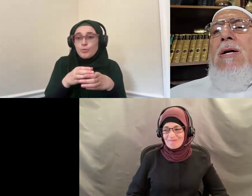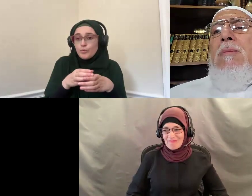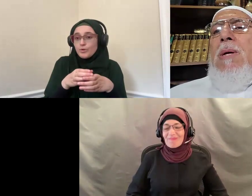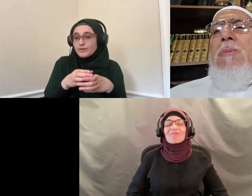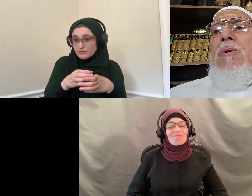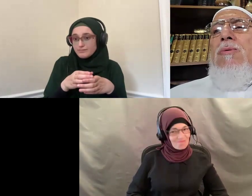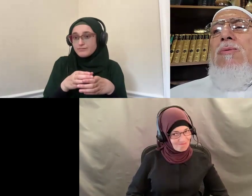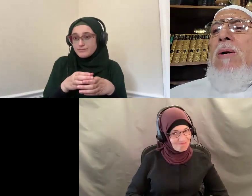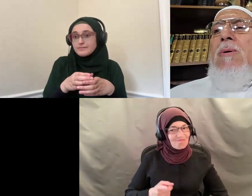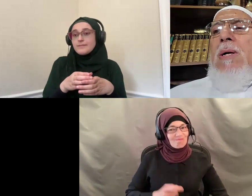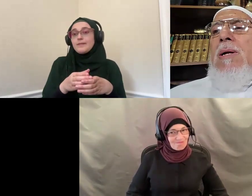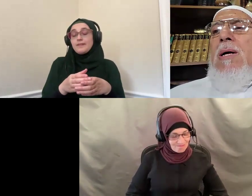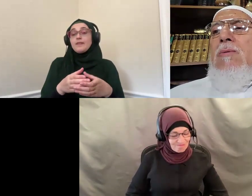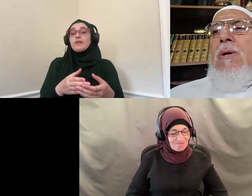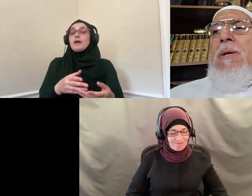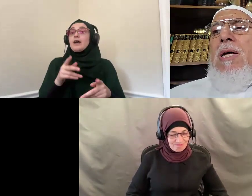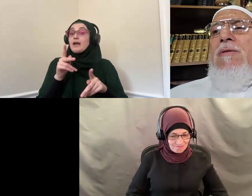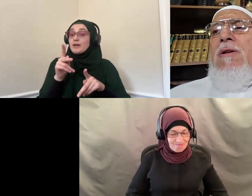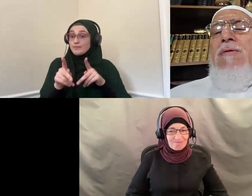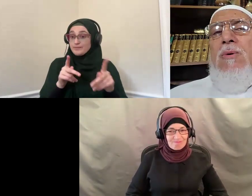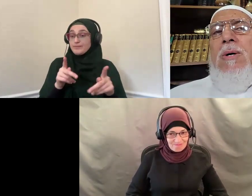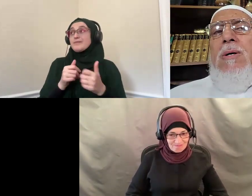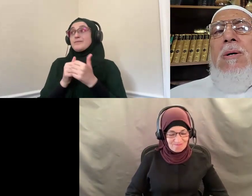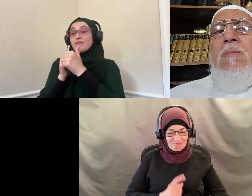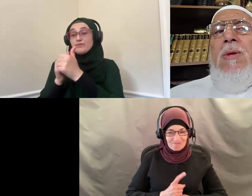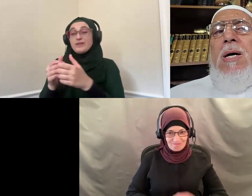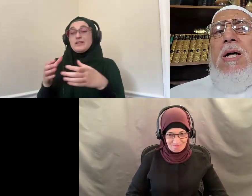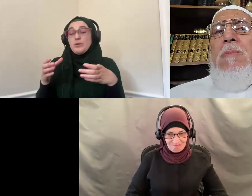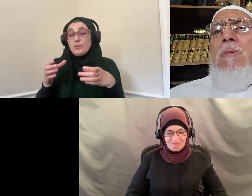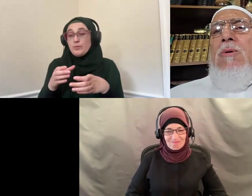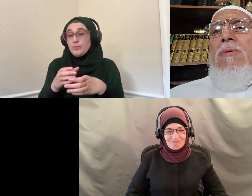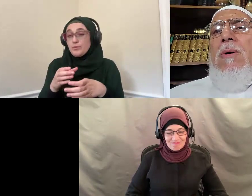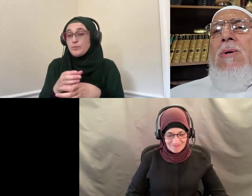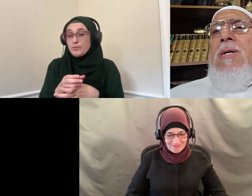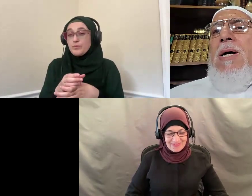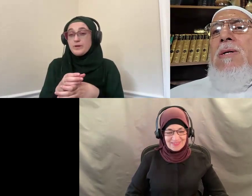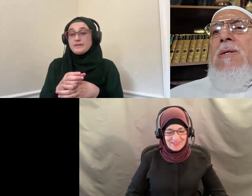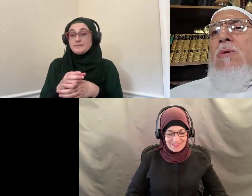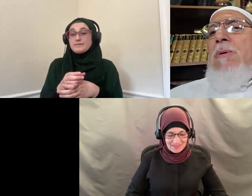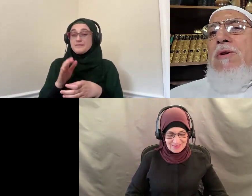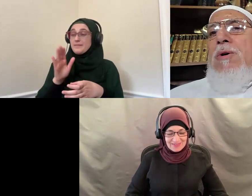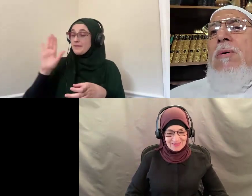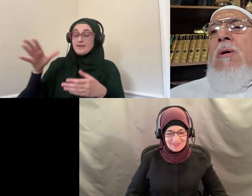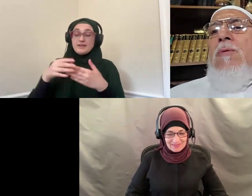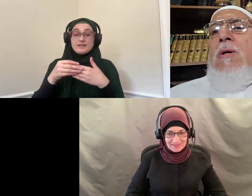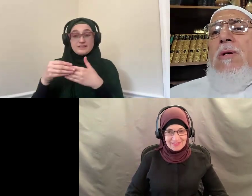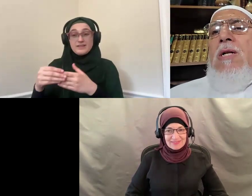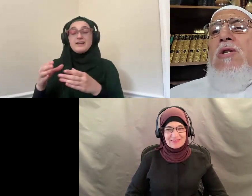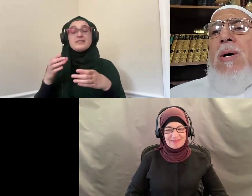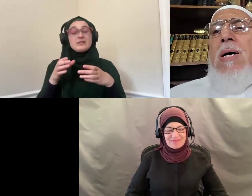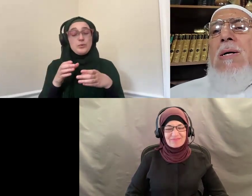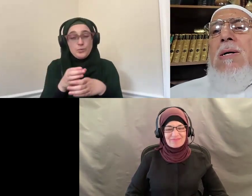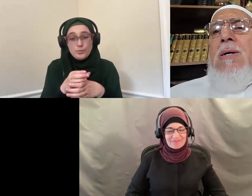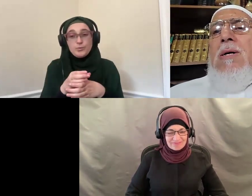why people who follow Allah will be even fewer, and people who follow His guidance will be few.